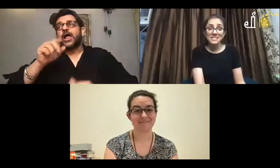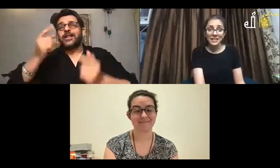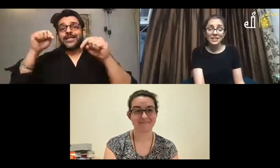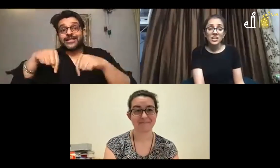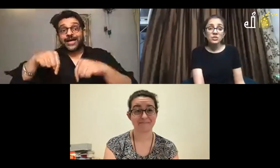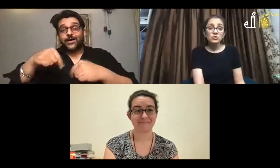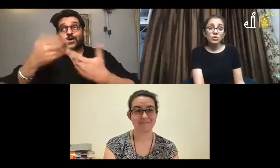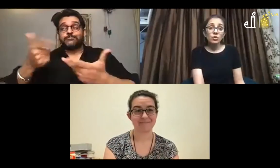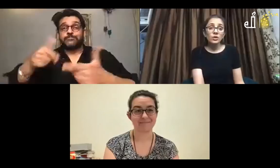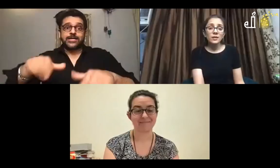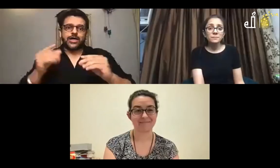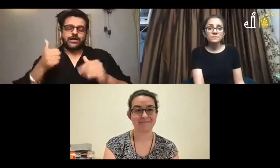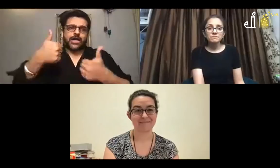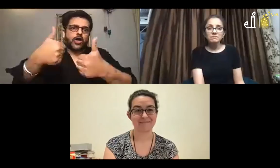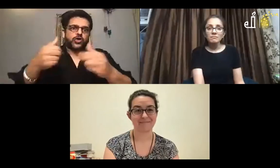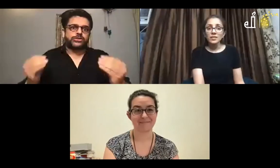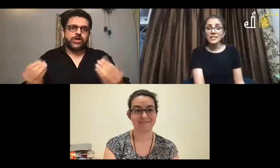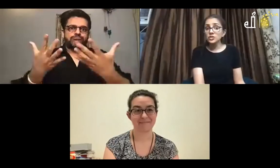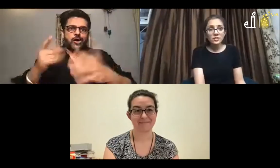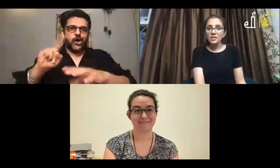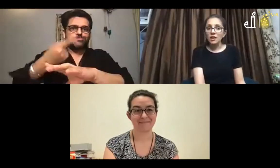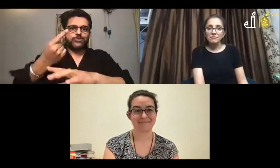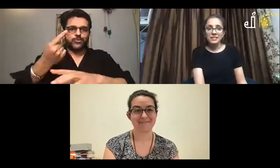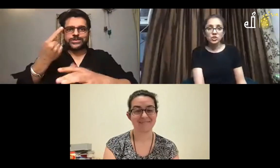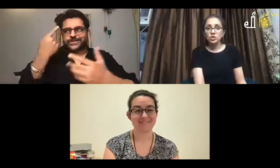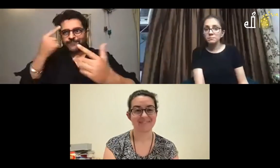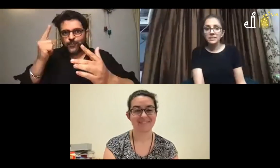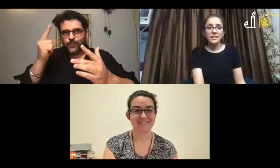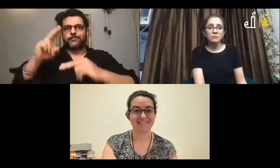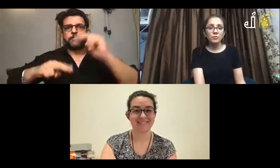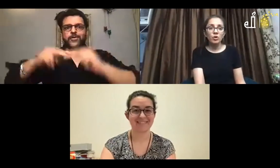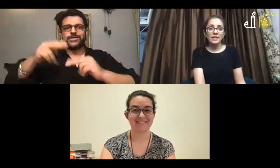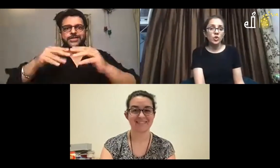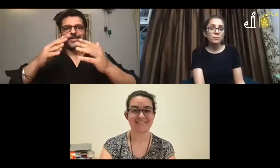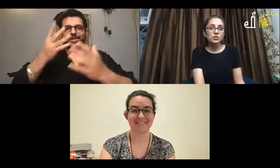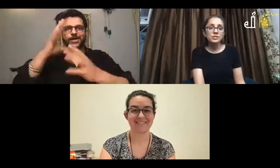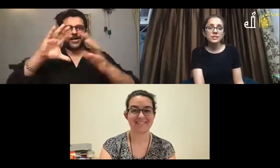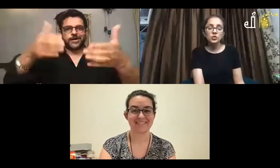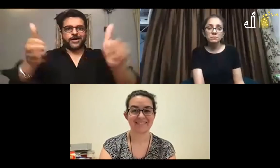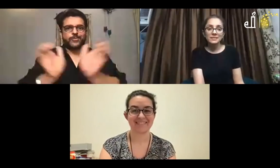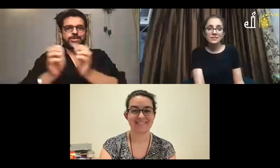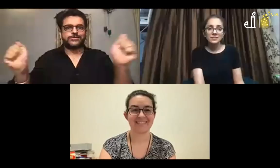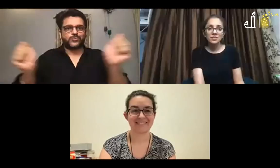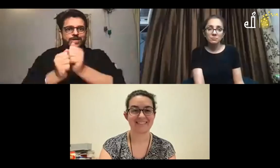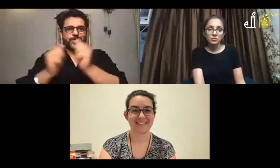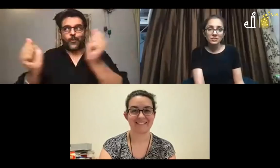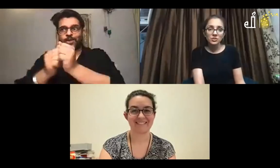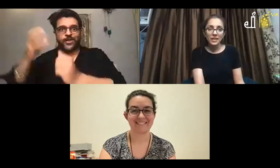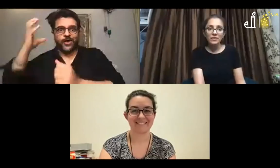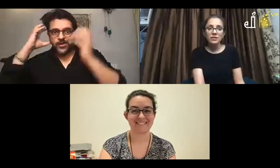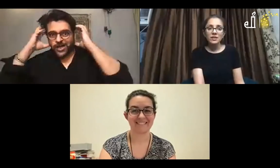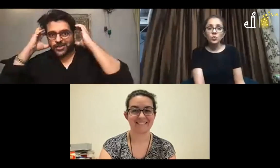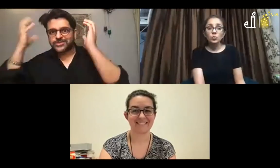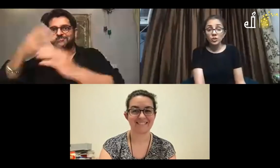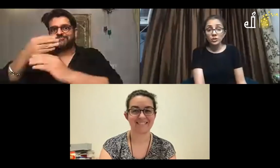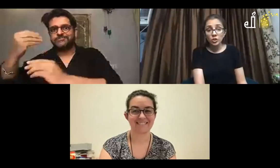it's missing. So it's good start. I feel it's good beginning for an opportunity to build a community